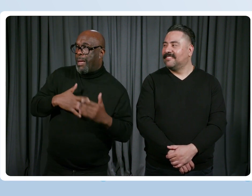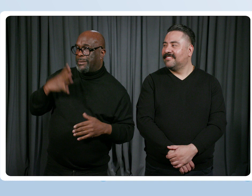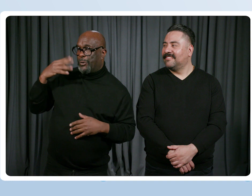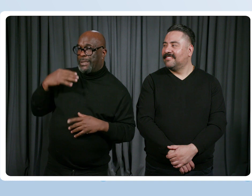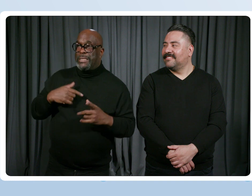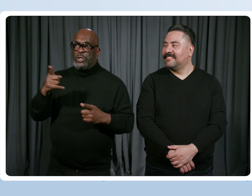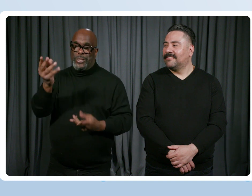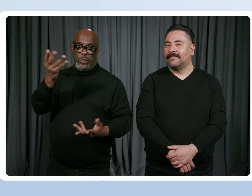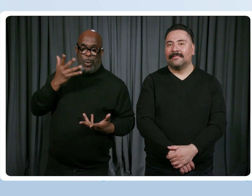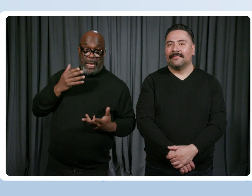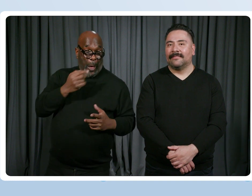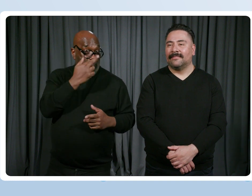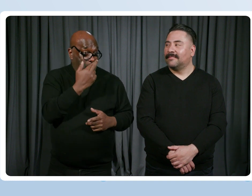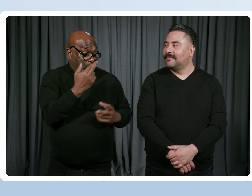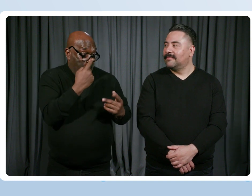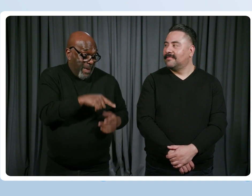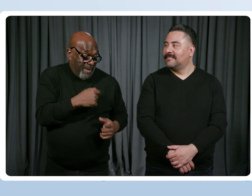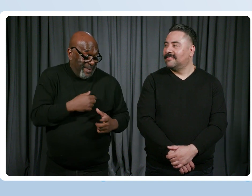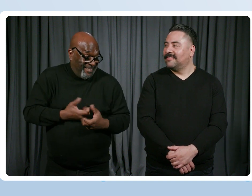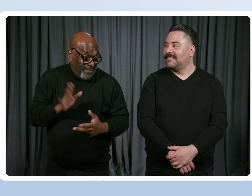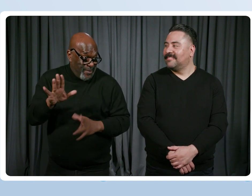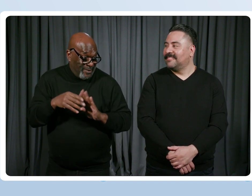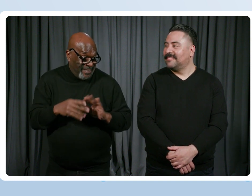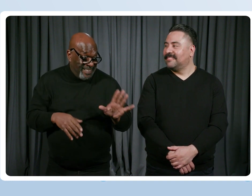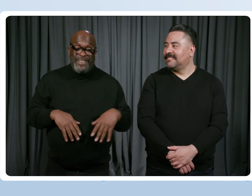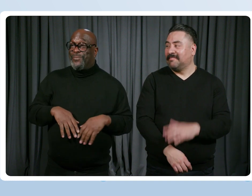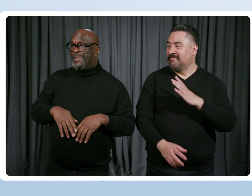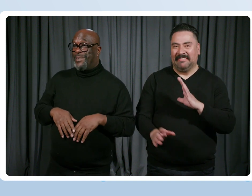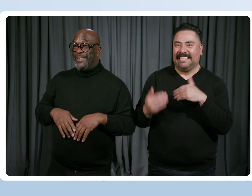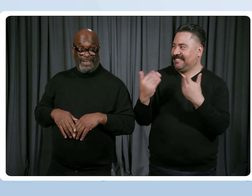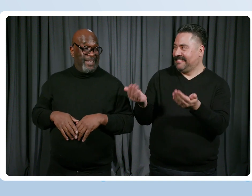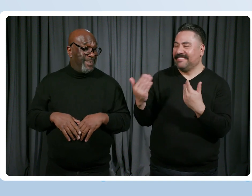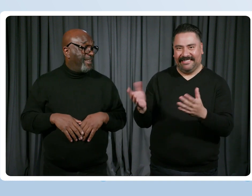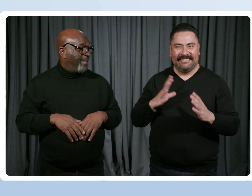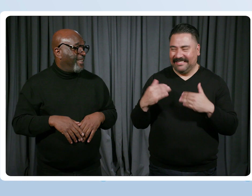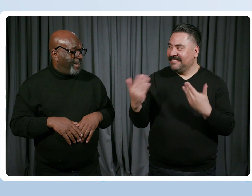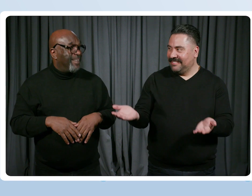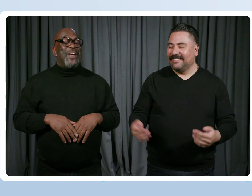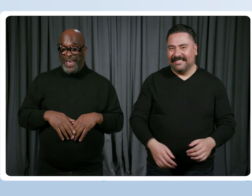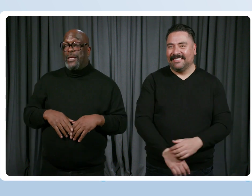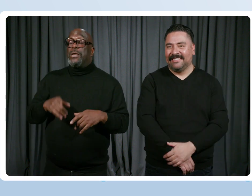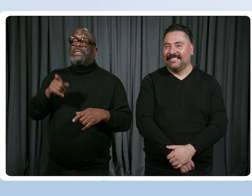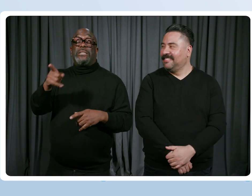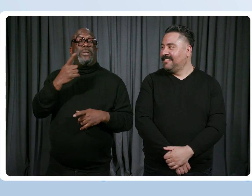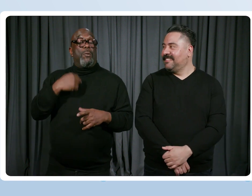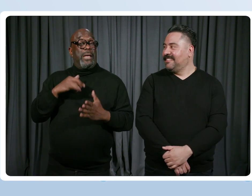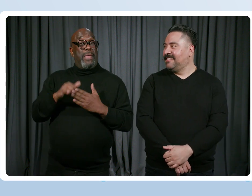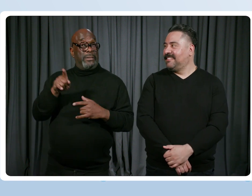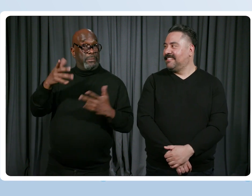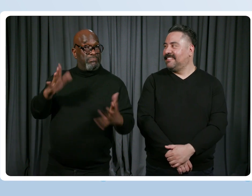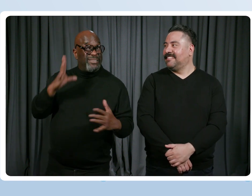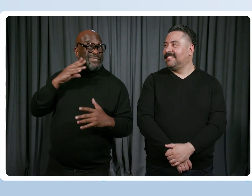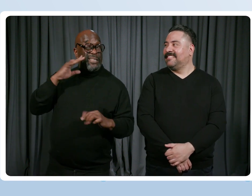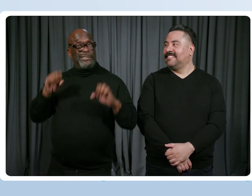And she told me, I hope you don't mind me telling your story for you. I don't know what story you're going to tell. But she told me, like that she had those doubts